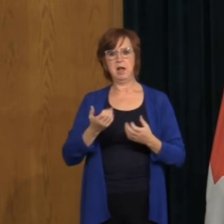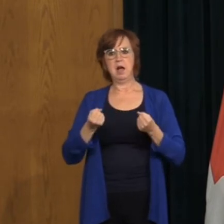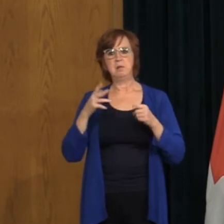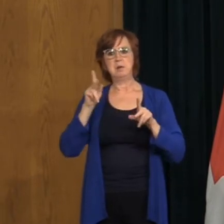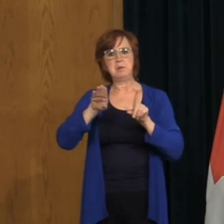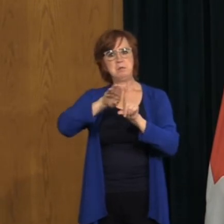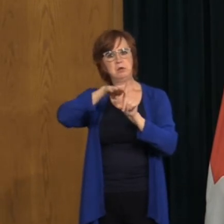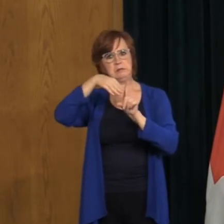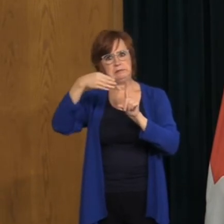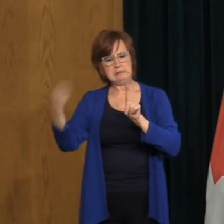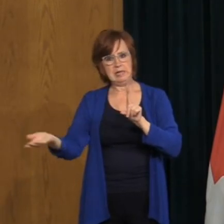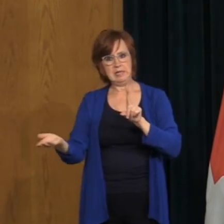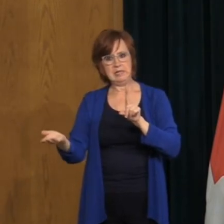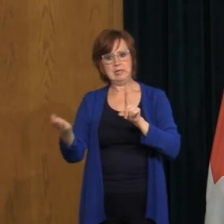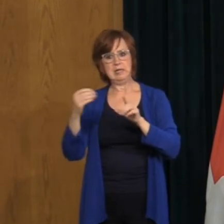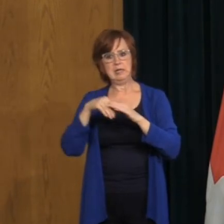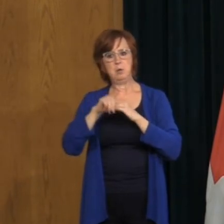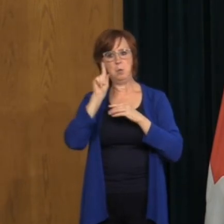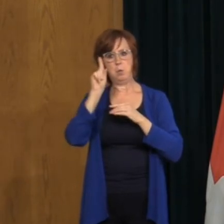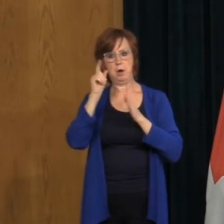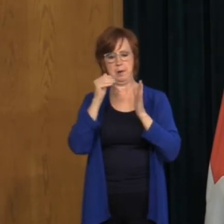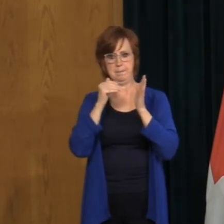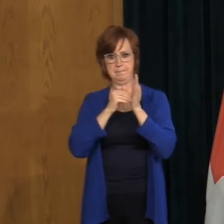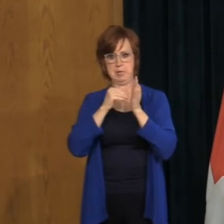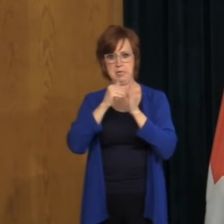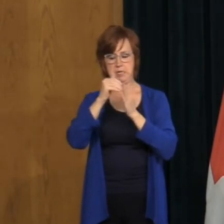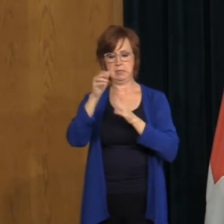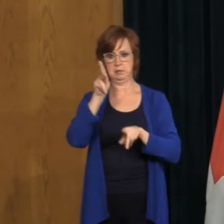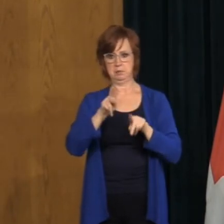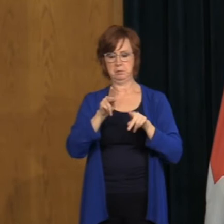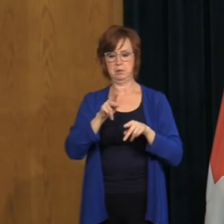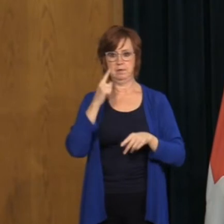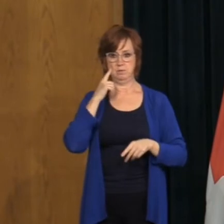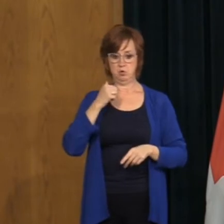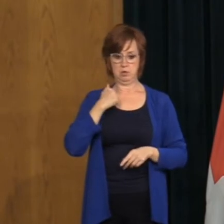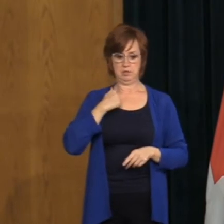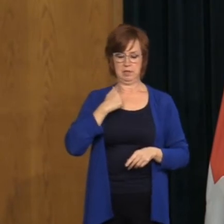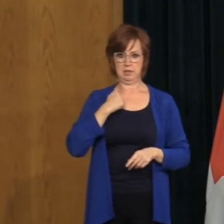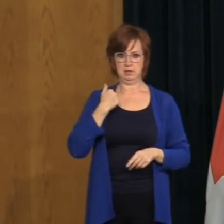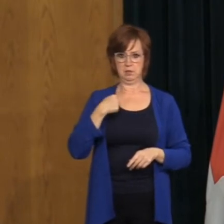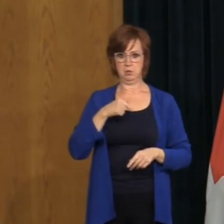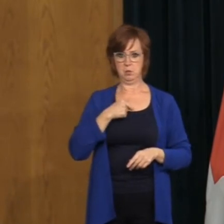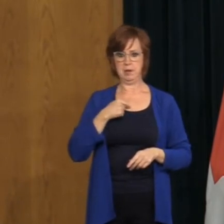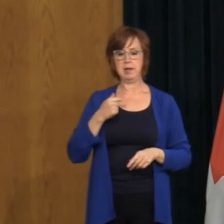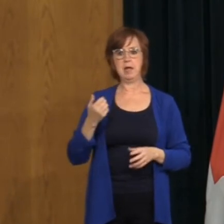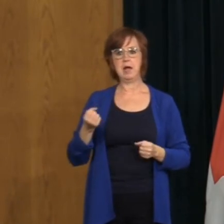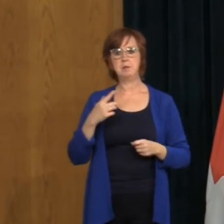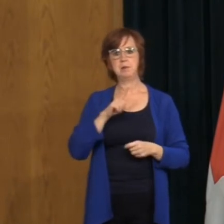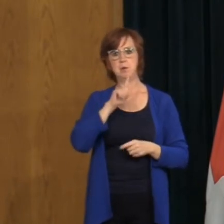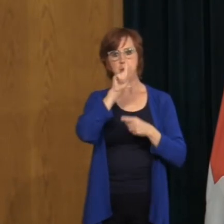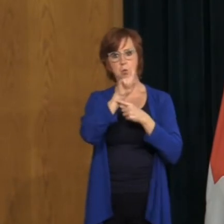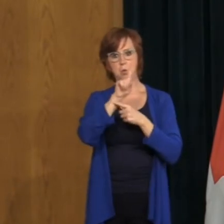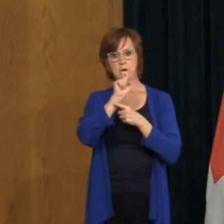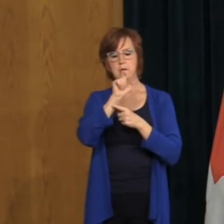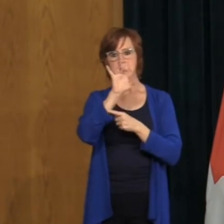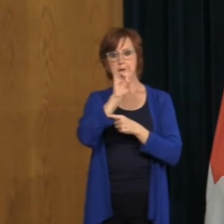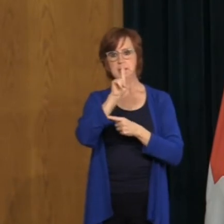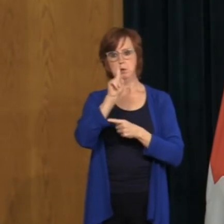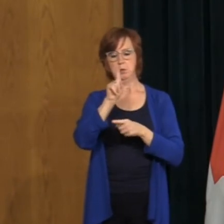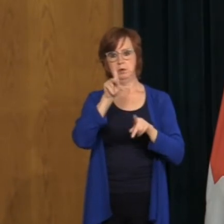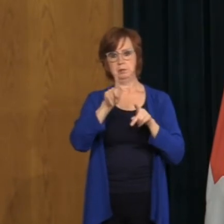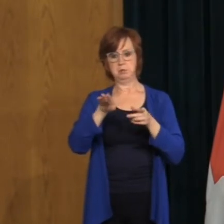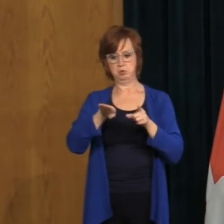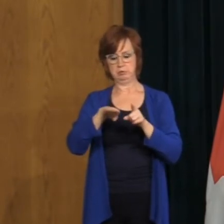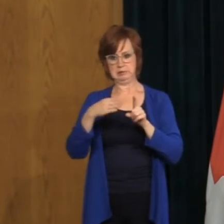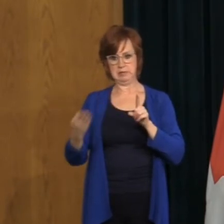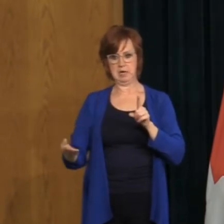the fatalities per million people. In Canada, we are sitting at 181 fatalities per million residents in this nation.